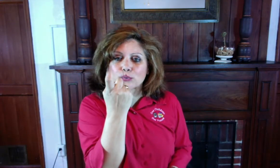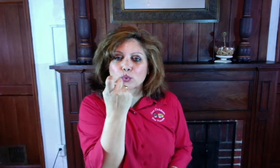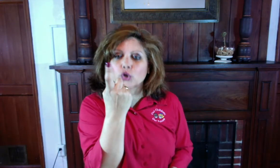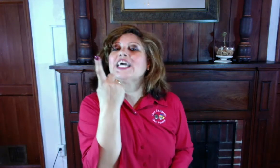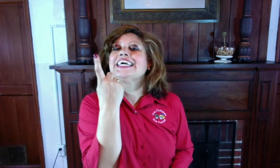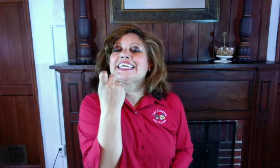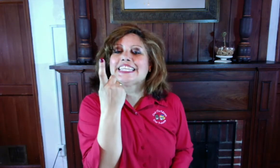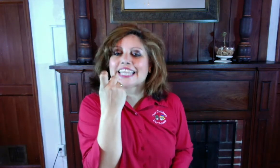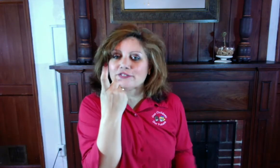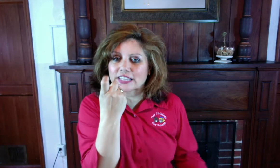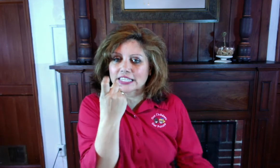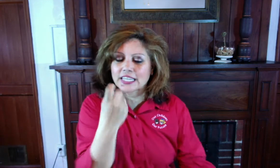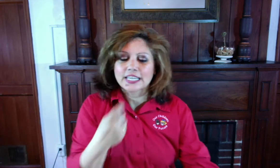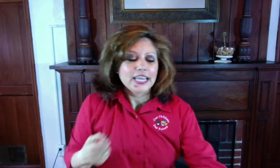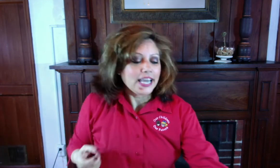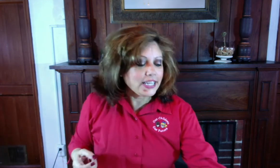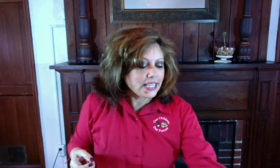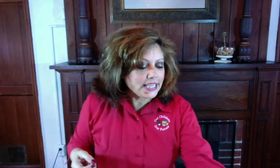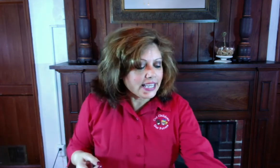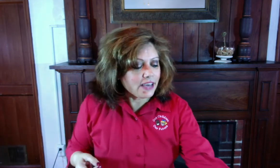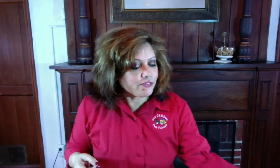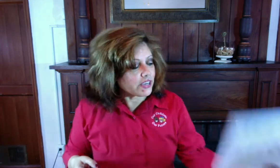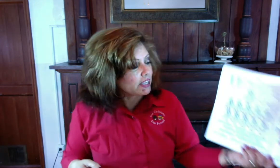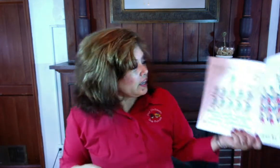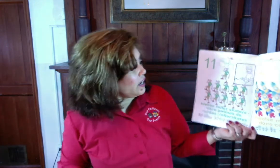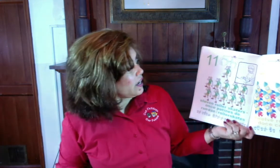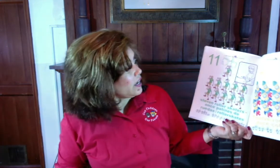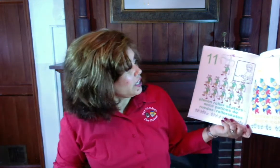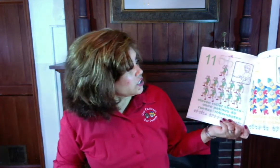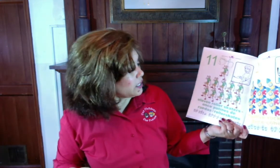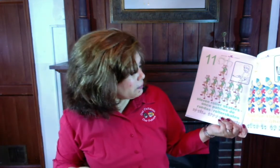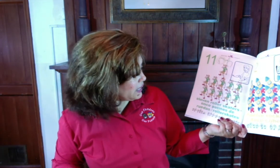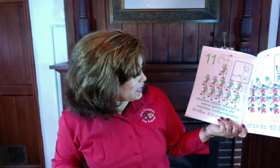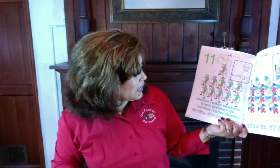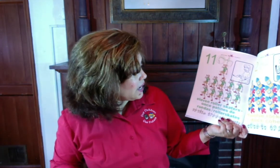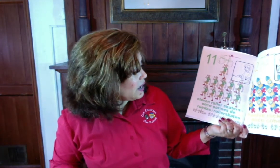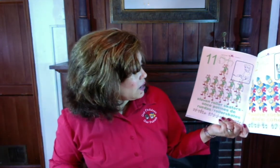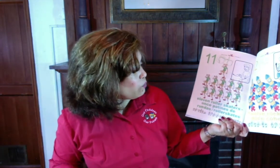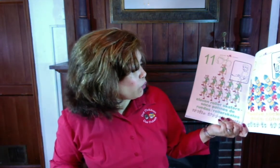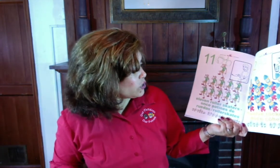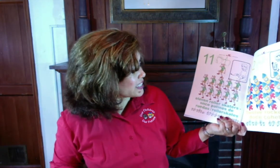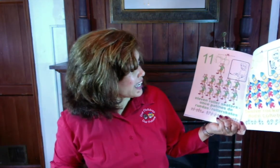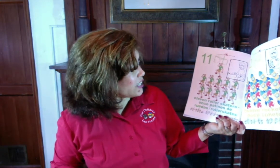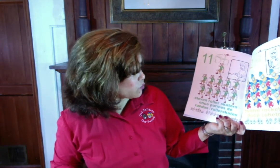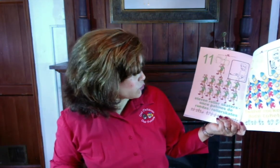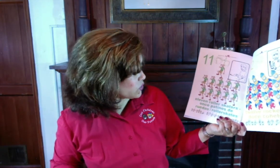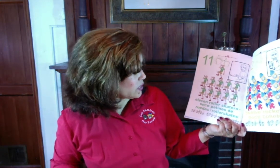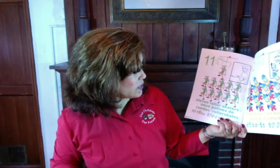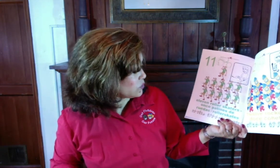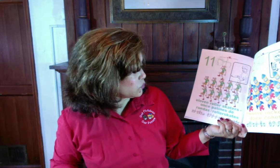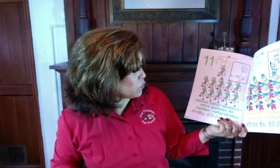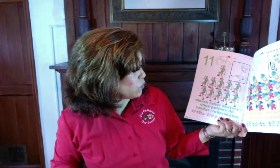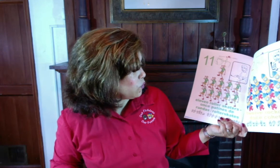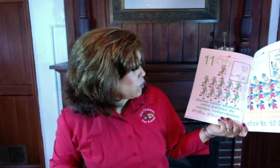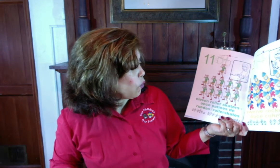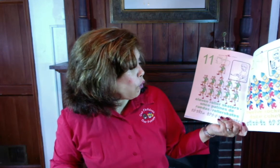inward. 11. And 11 is going to be roller skaters. So